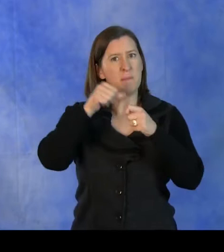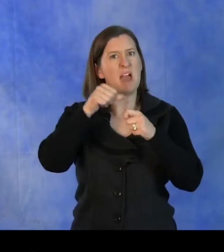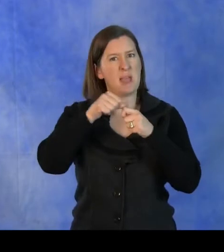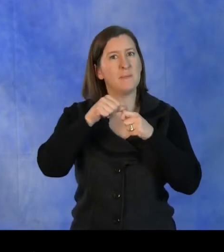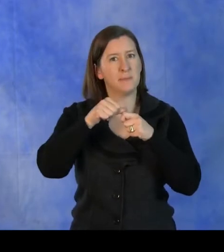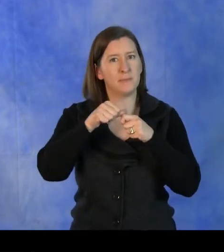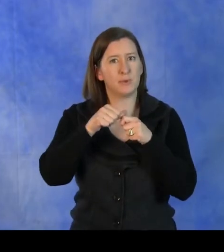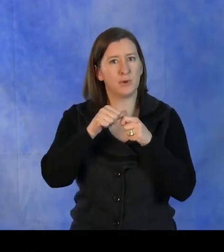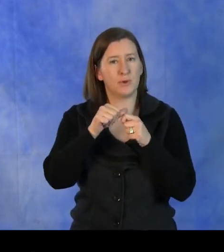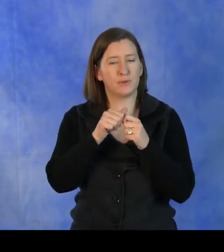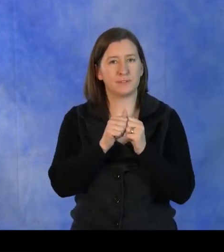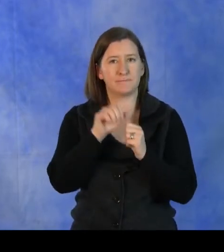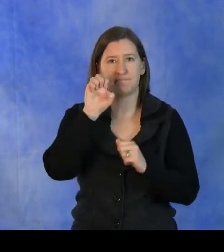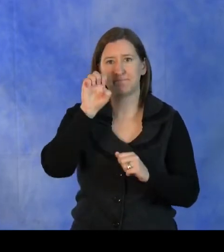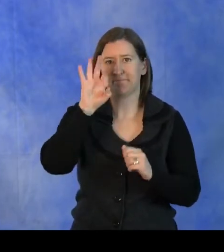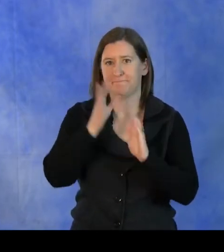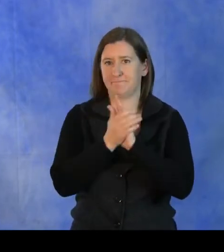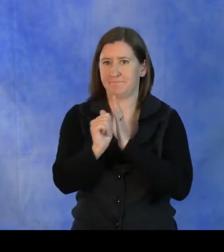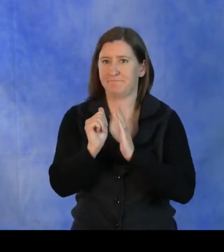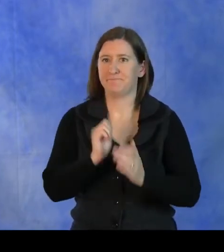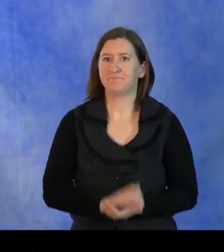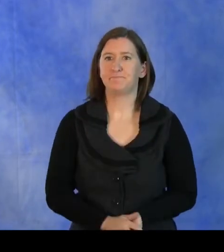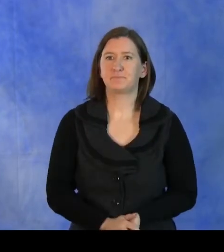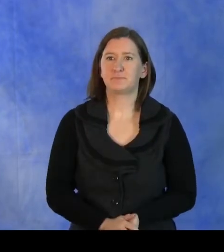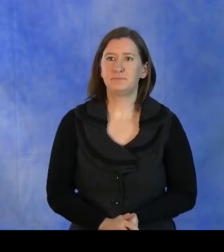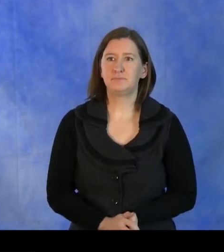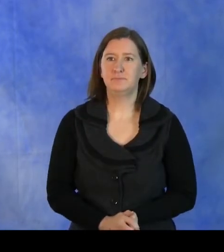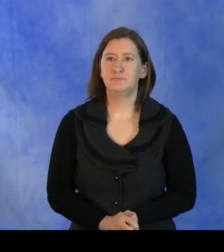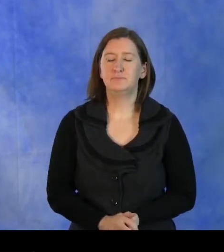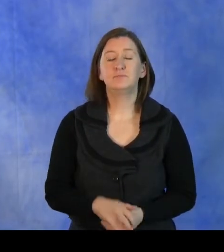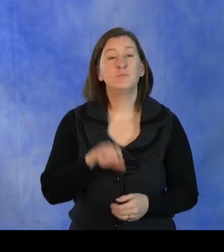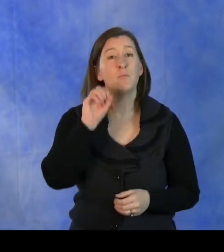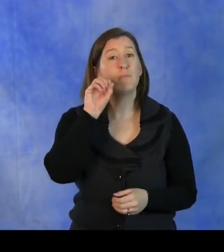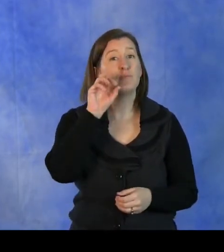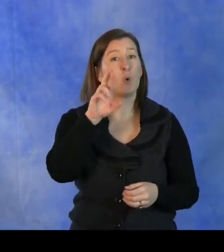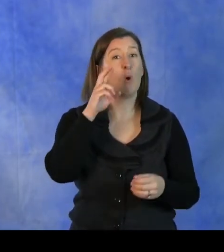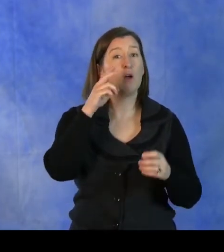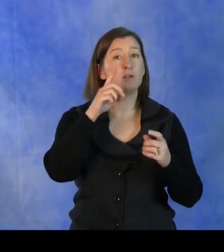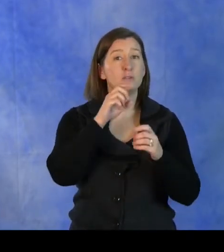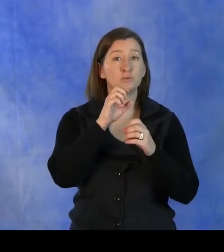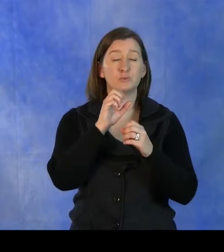to express, that so they remember it.